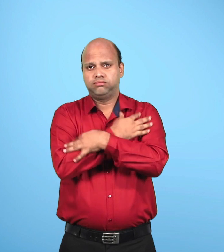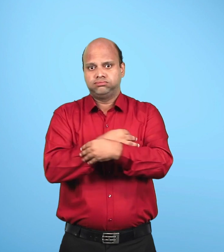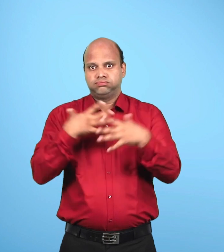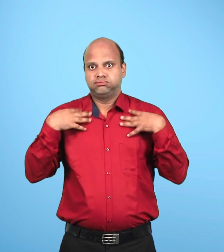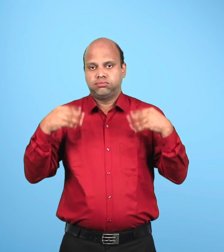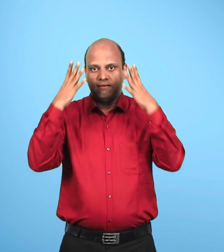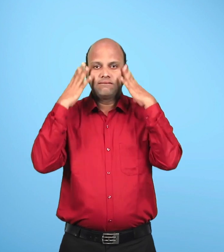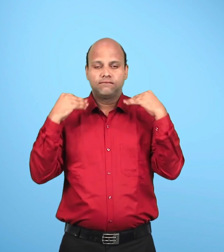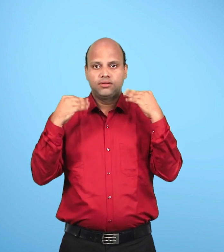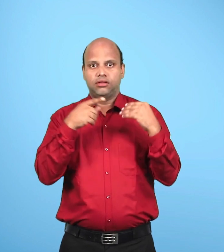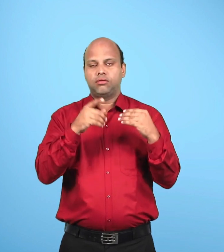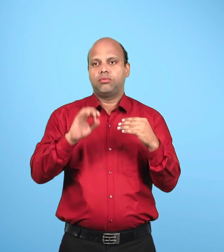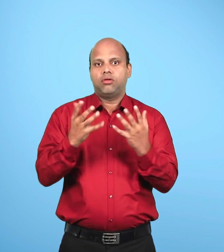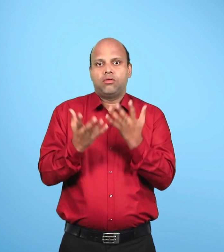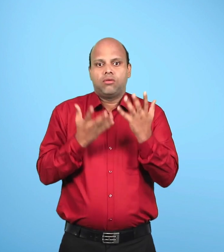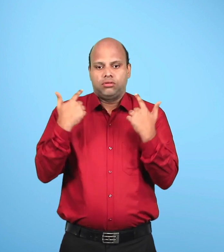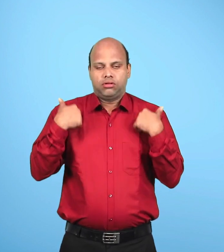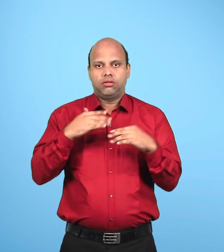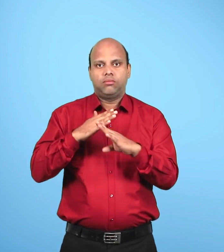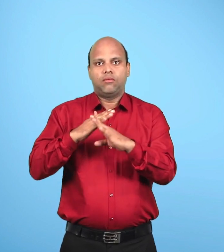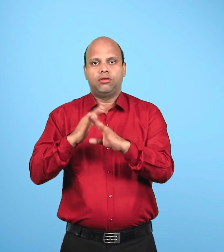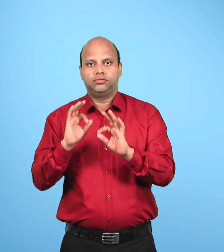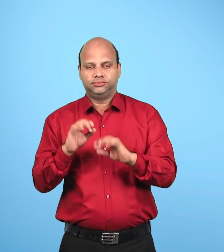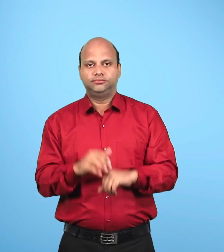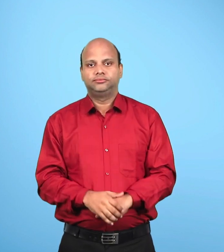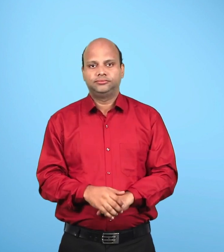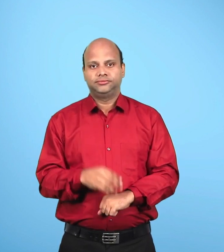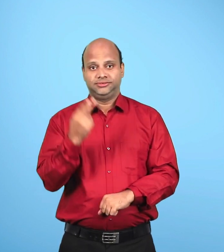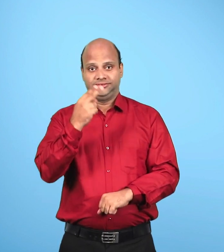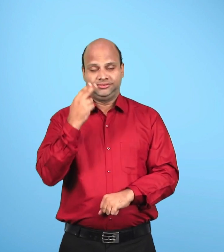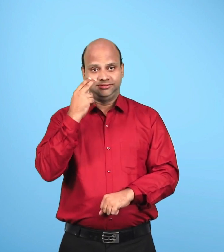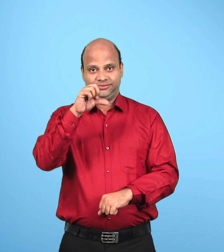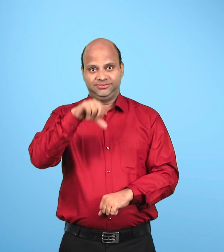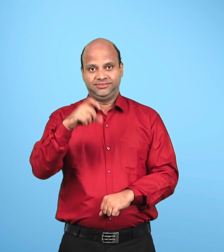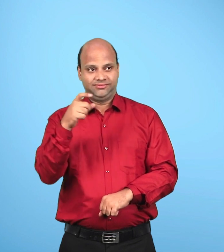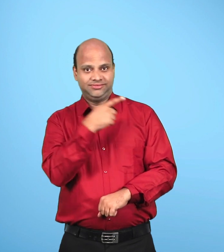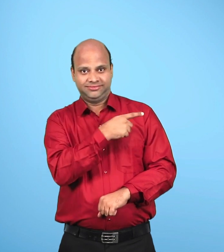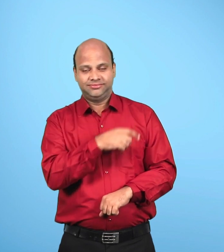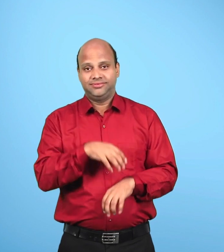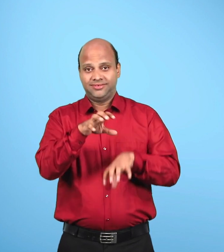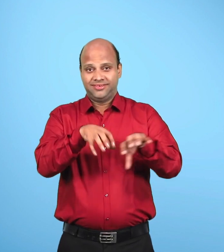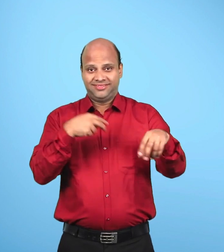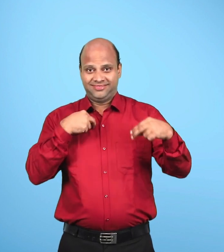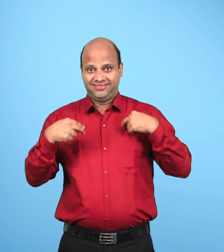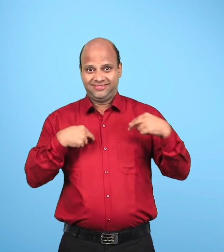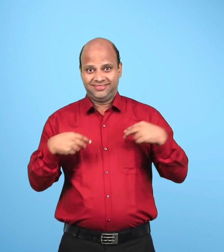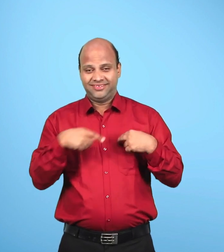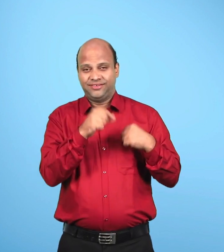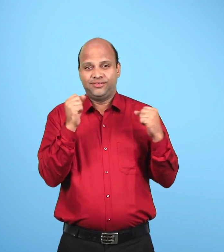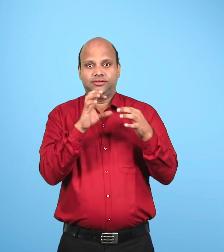hair to keep them warm. Snow leopard has thick fur on its body. Figure 9.7a shows